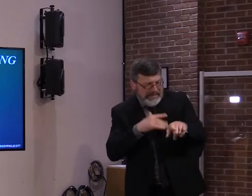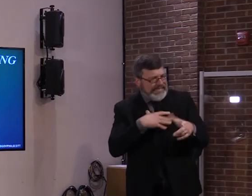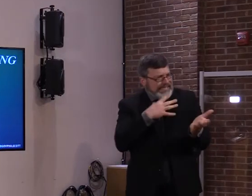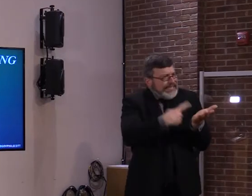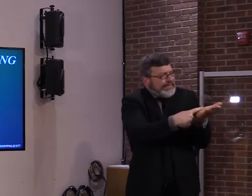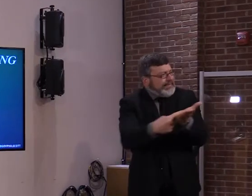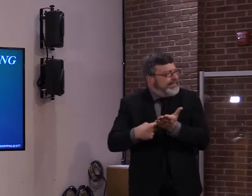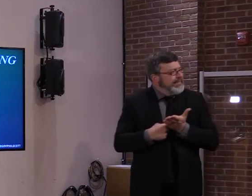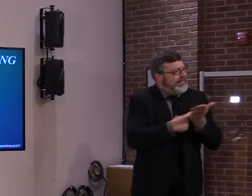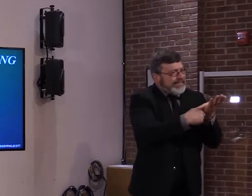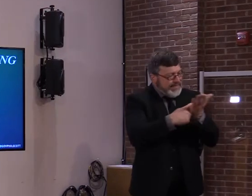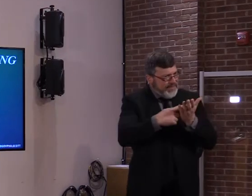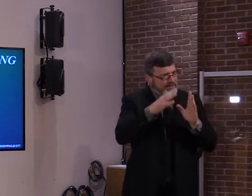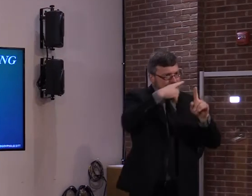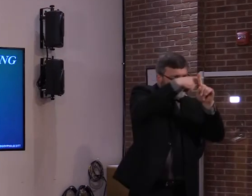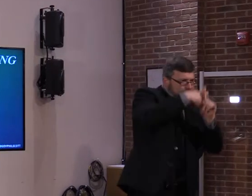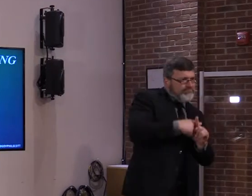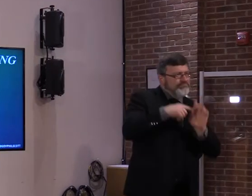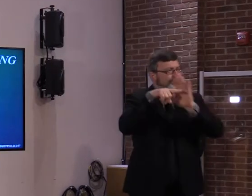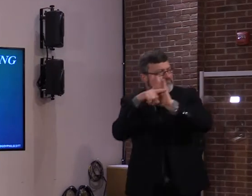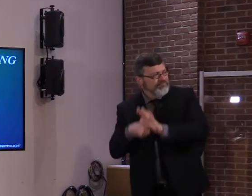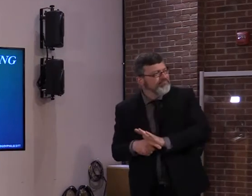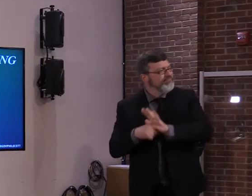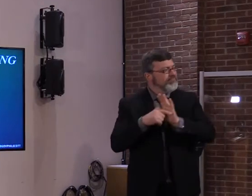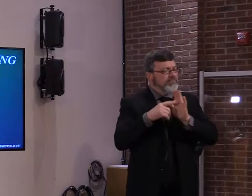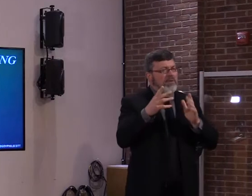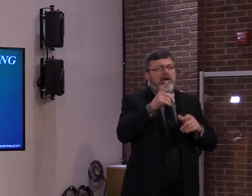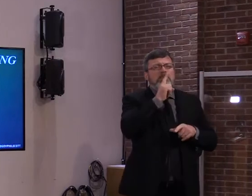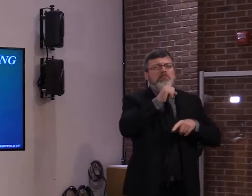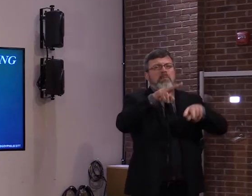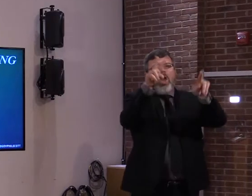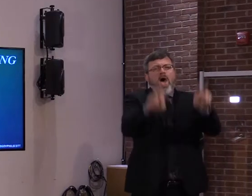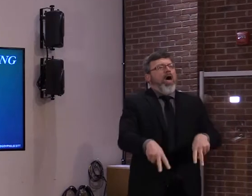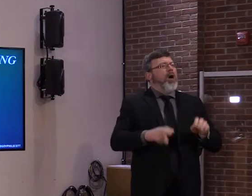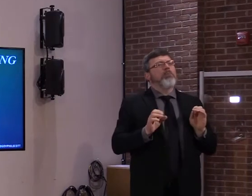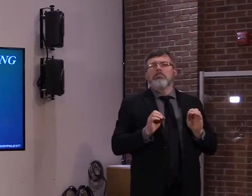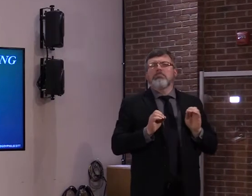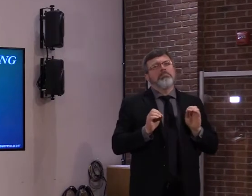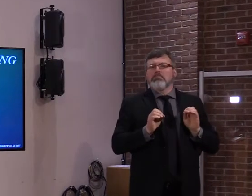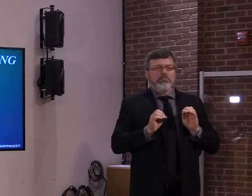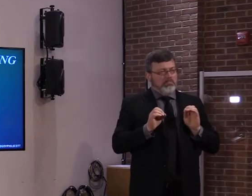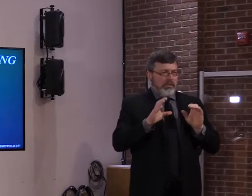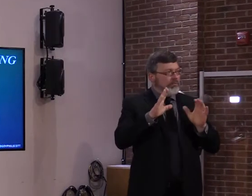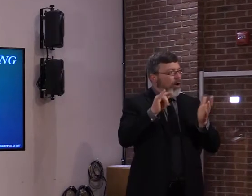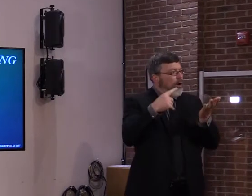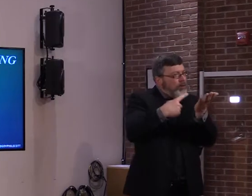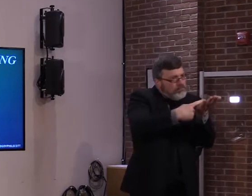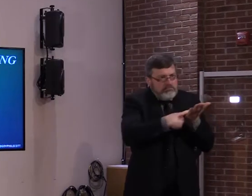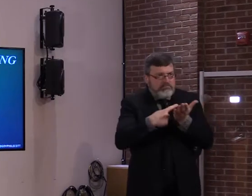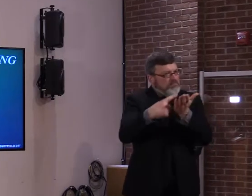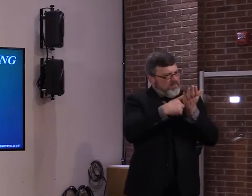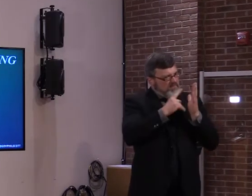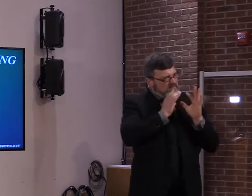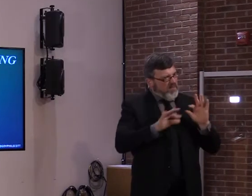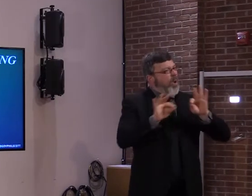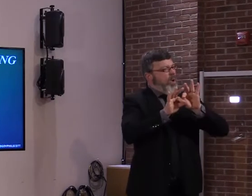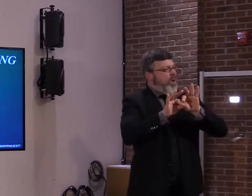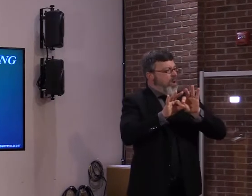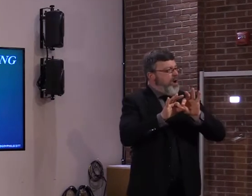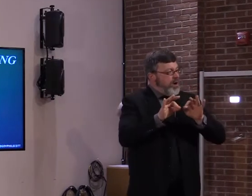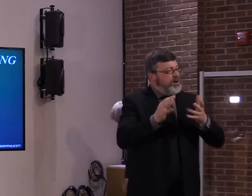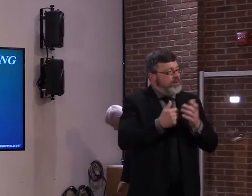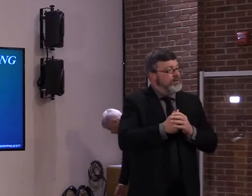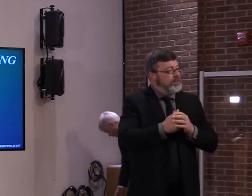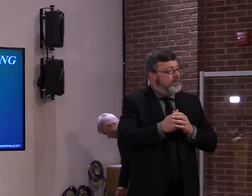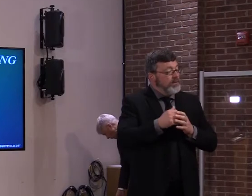and non-judgmental can go a long way. And then helping provide information to address their concerns